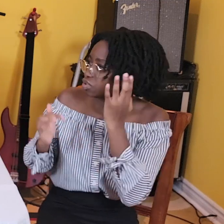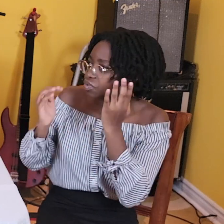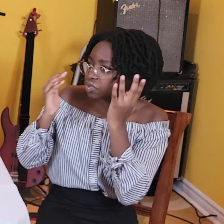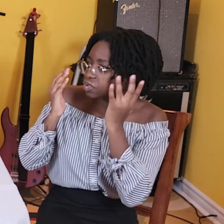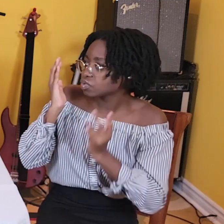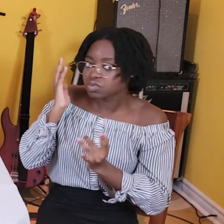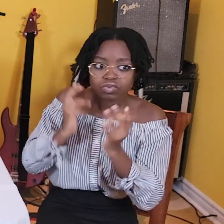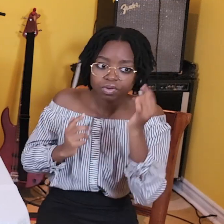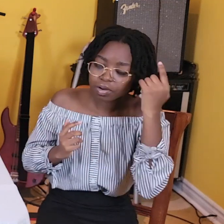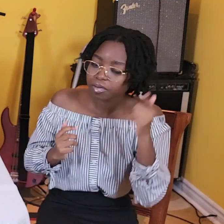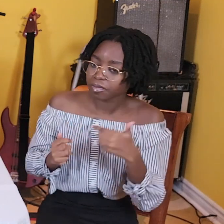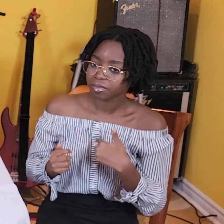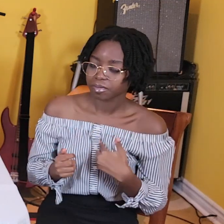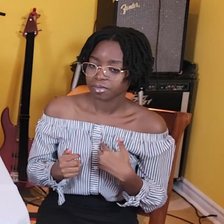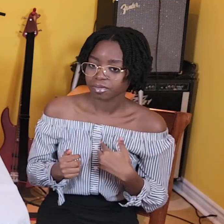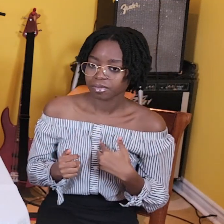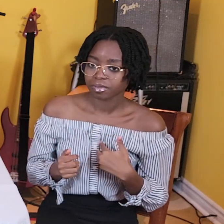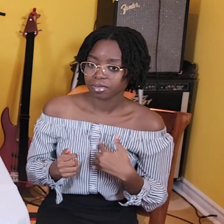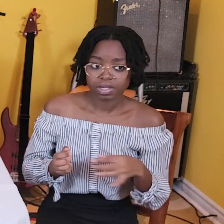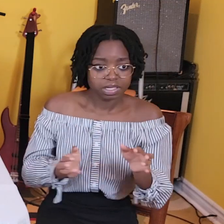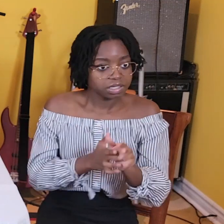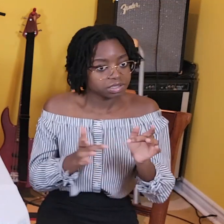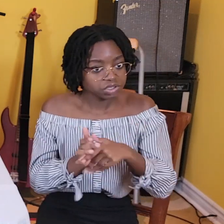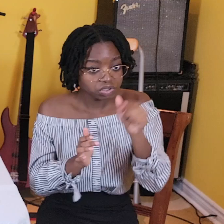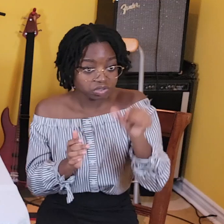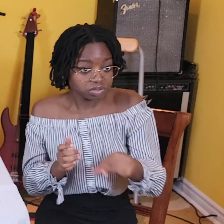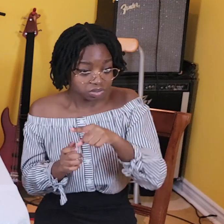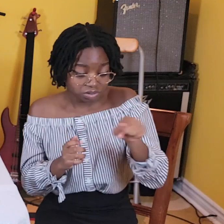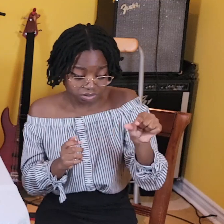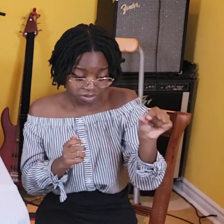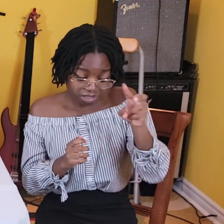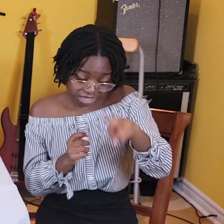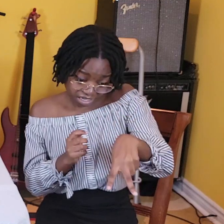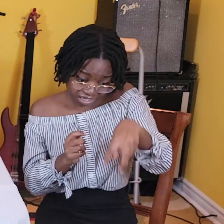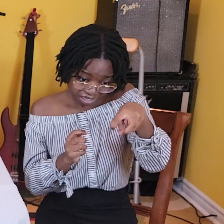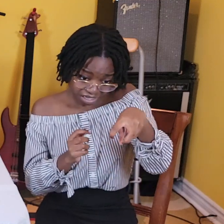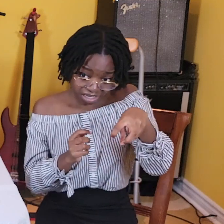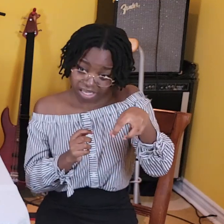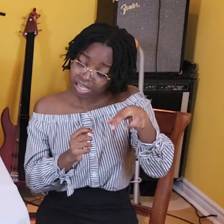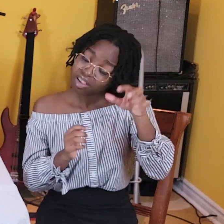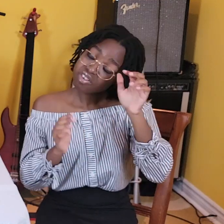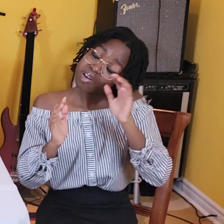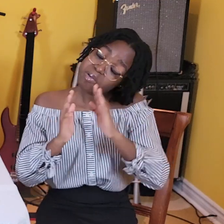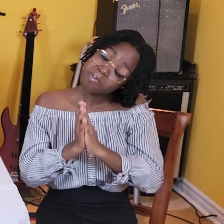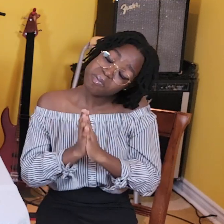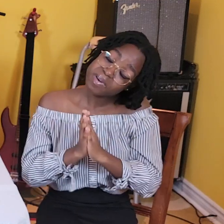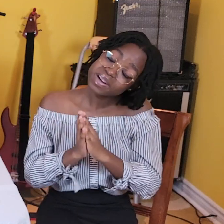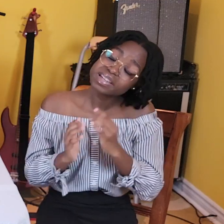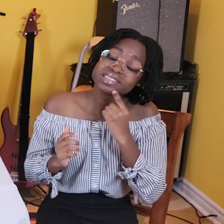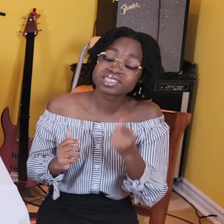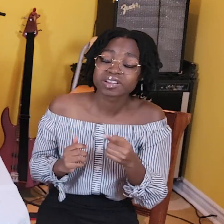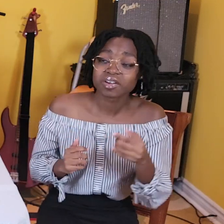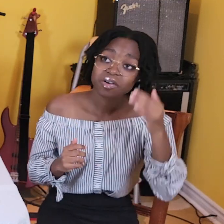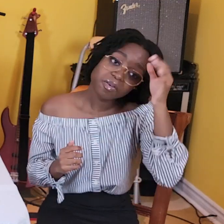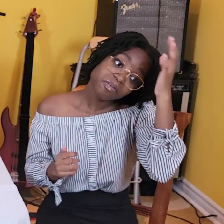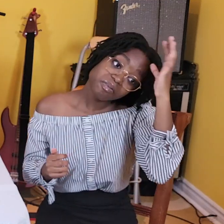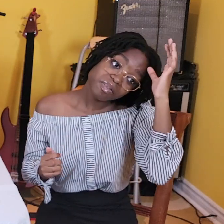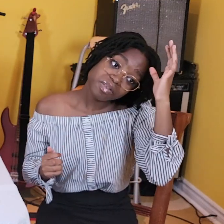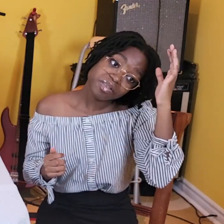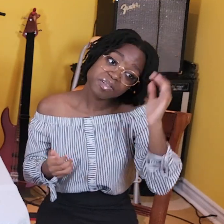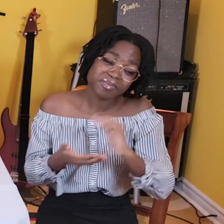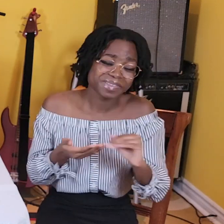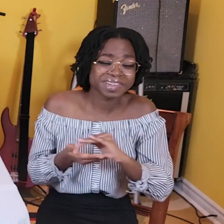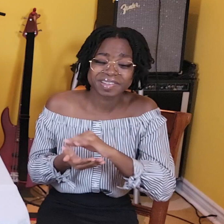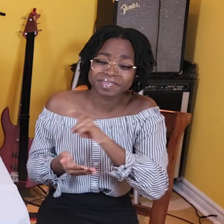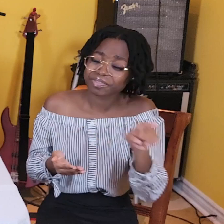And then while he was on the cross, what did he do? He prayed and he said, "Father, forgive them, for they know not what they're